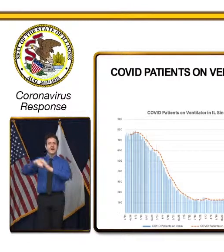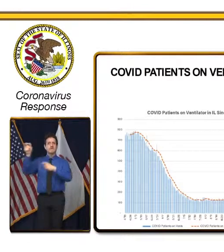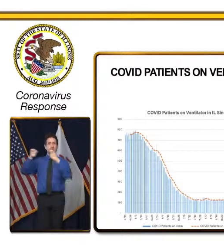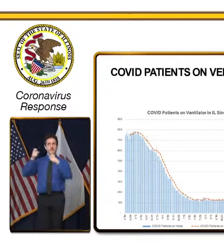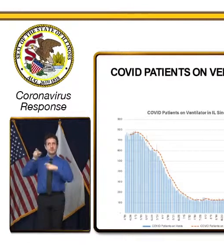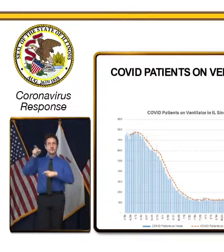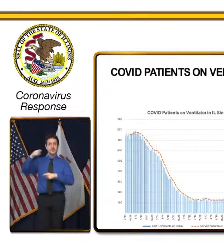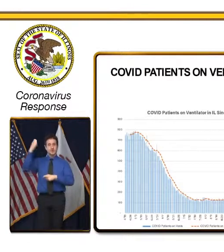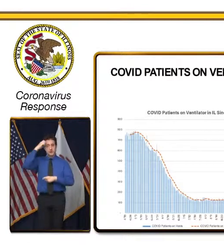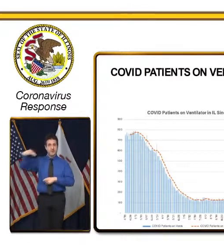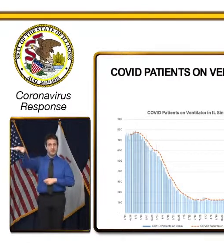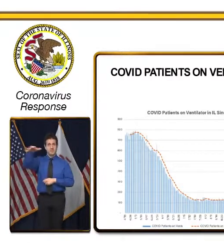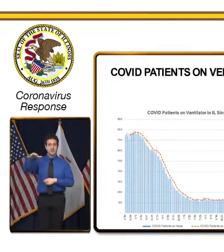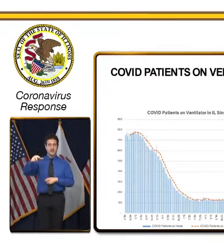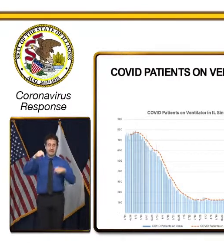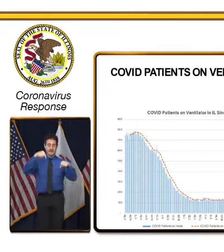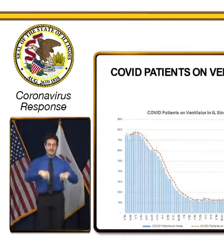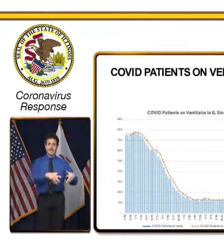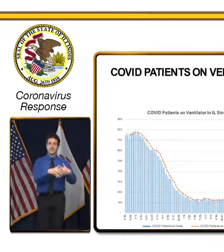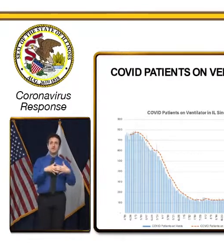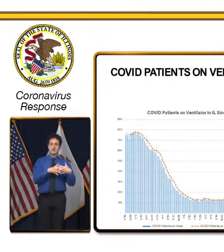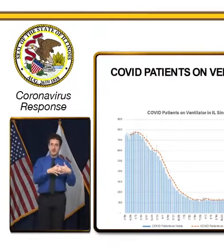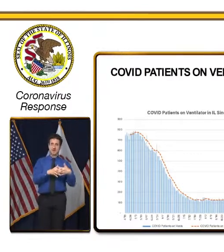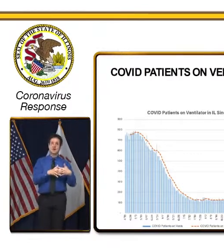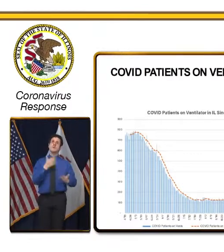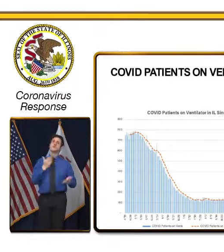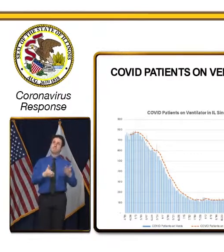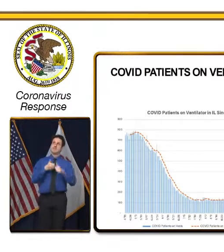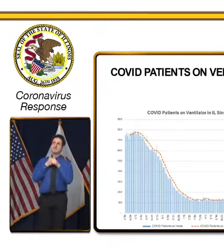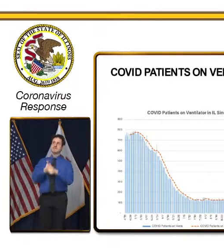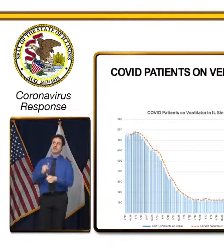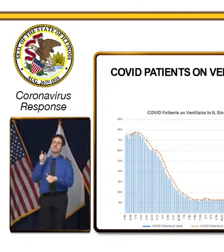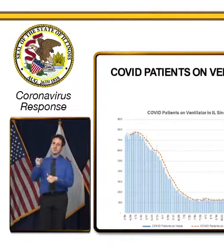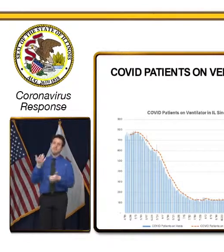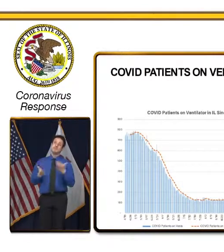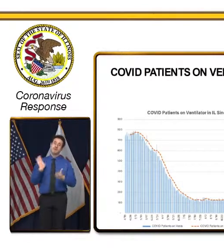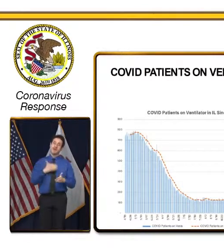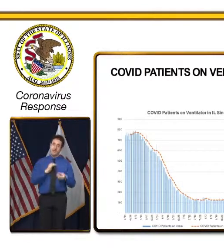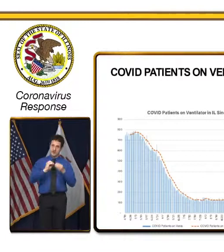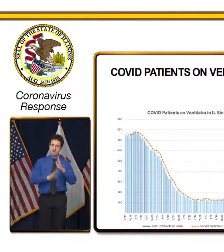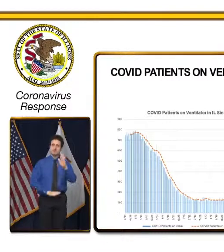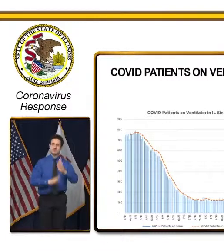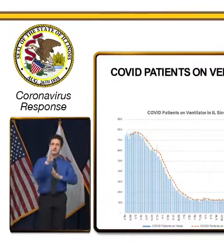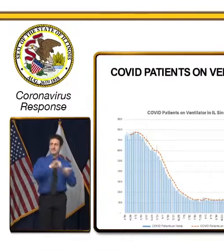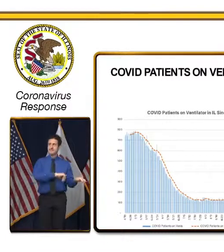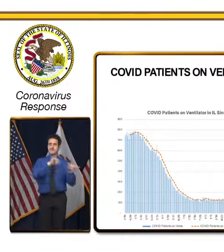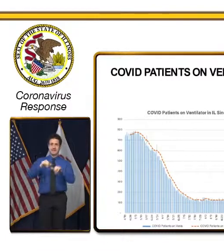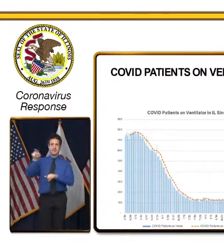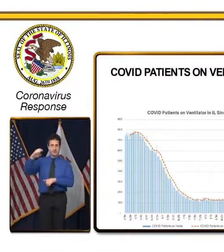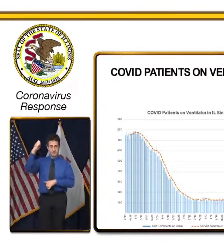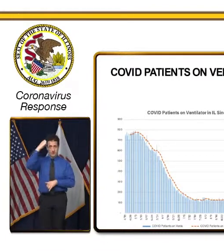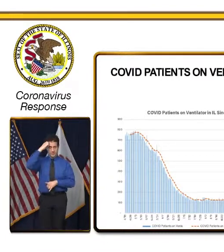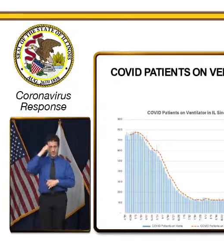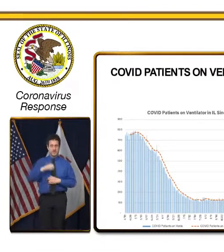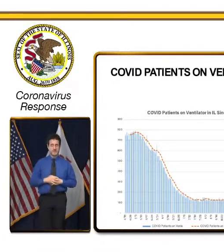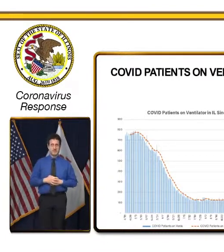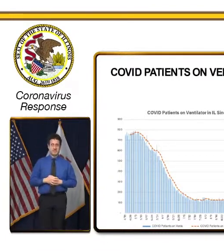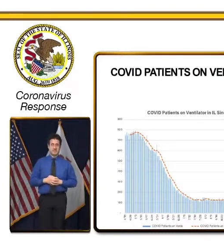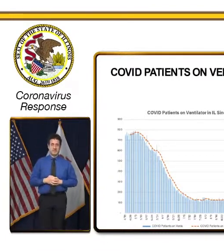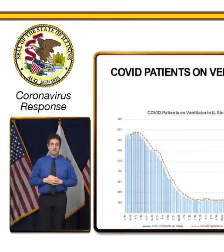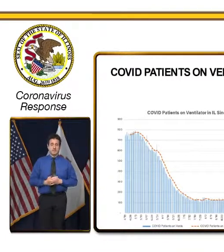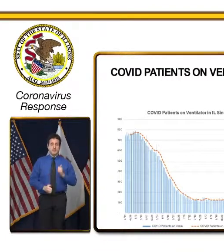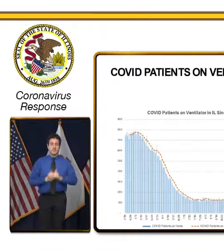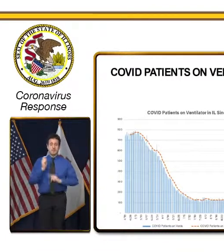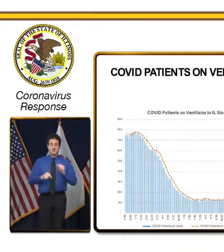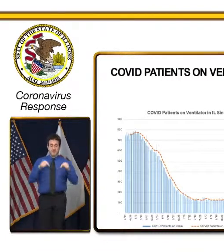control there, and we are heading in a similar direction. The vast majority of people in this